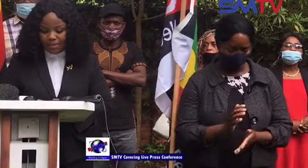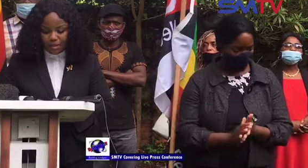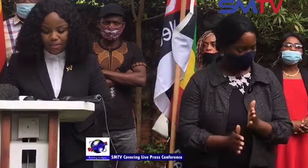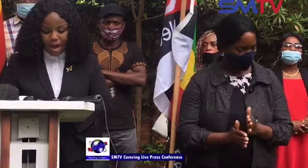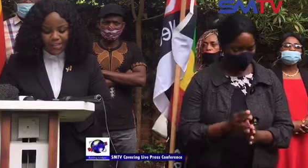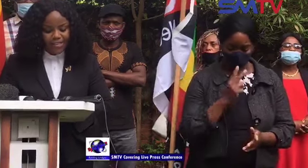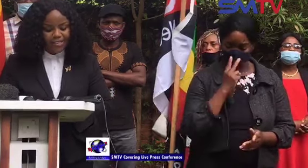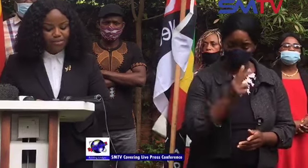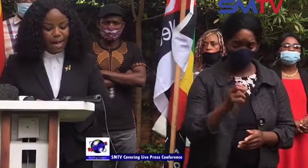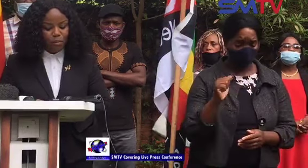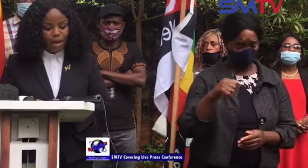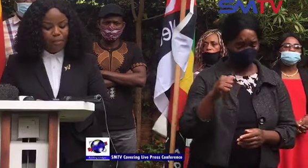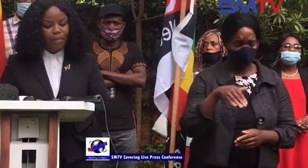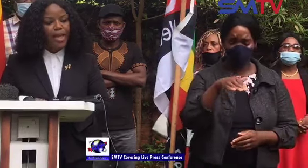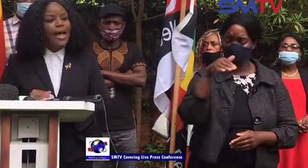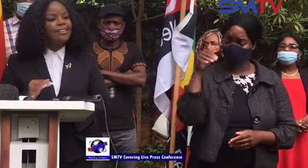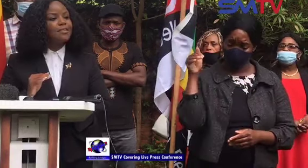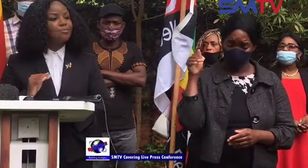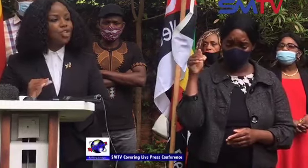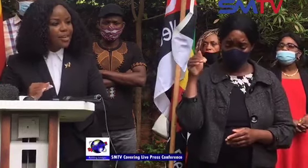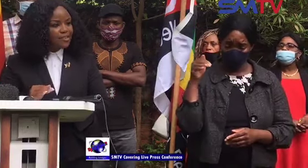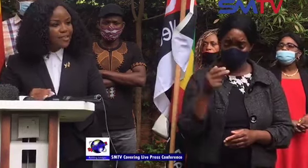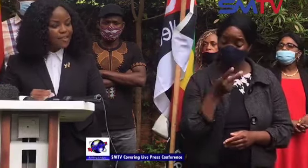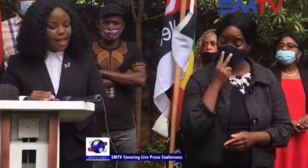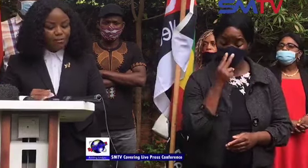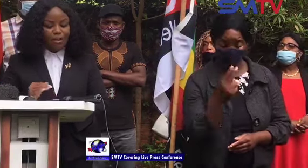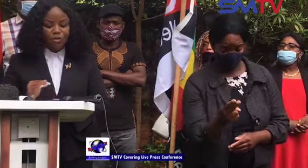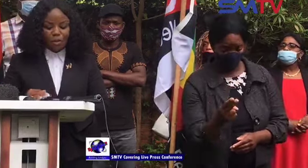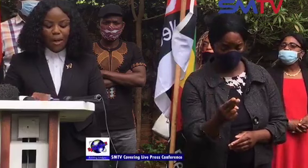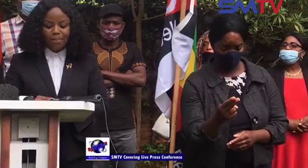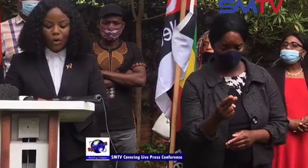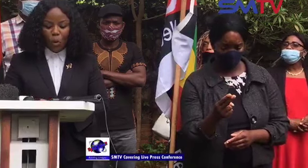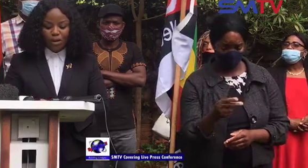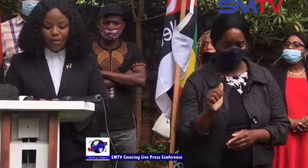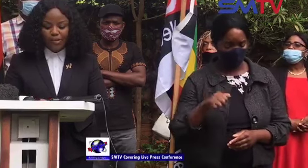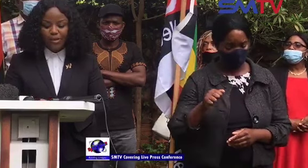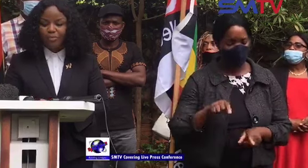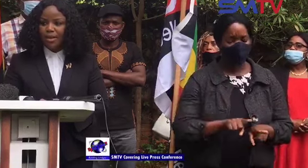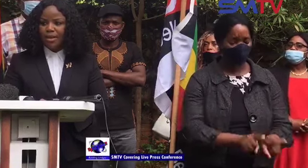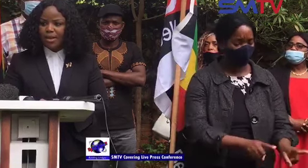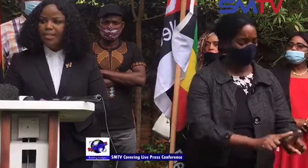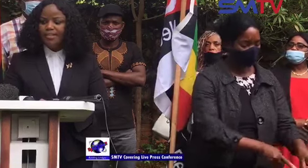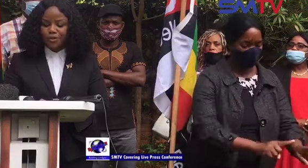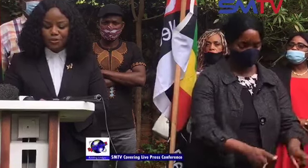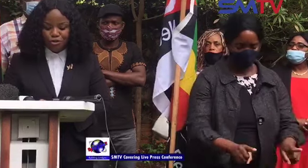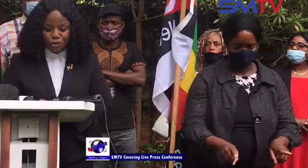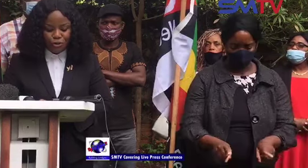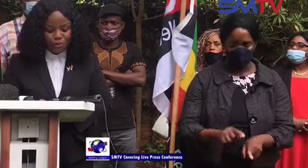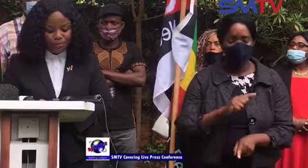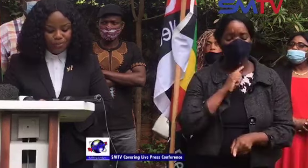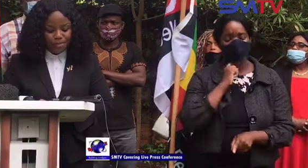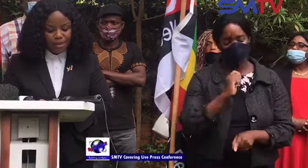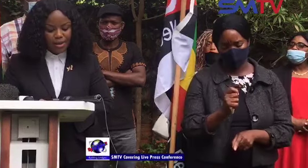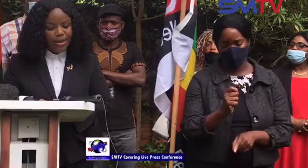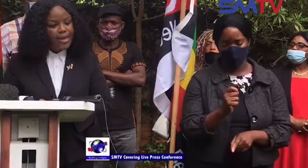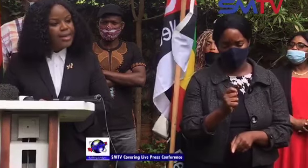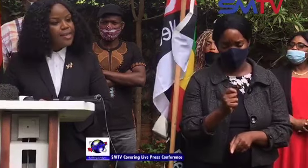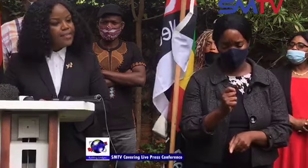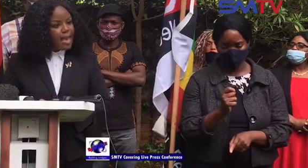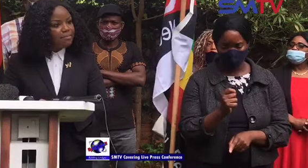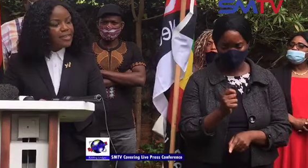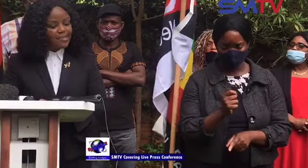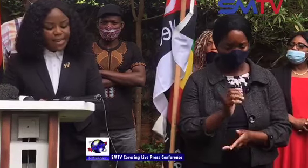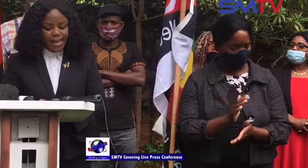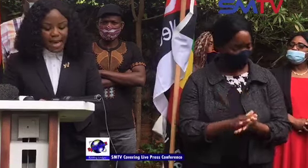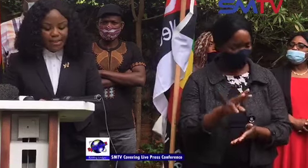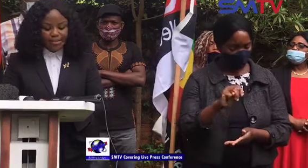other political party in Zimbabwe has subjected itself to a public audit. This is true. As